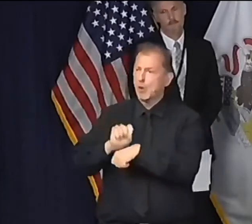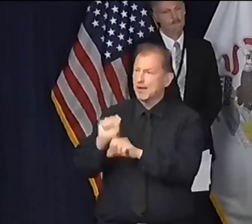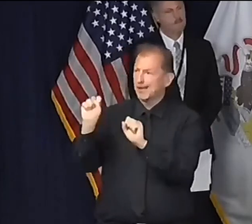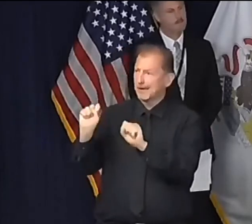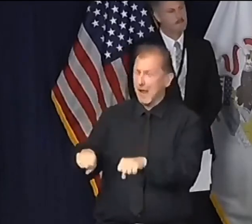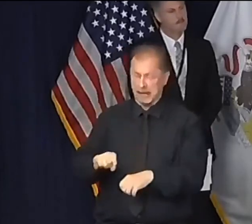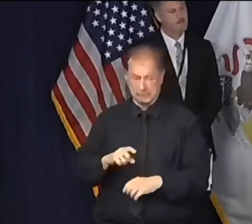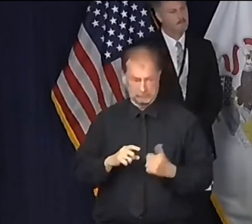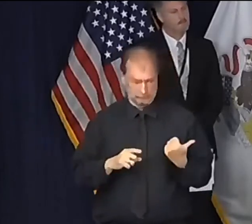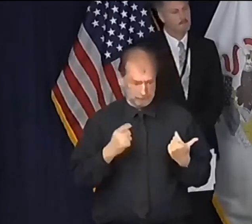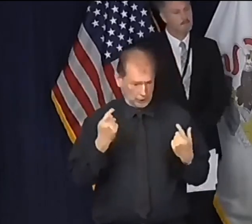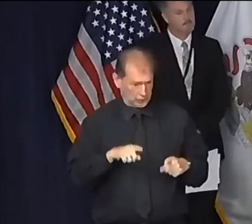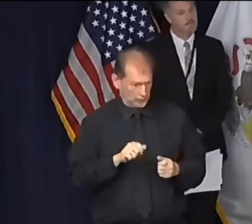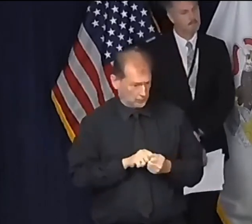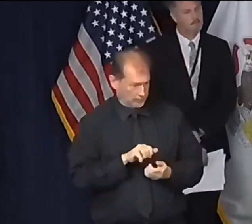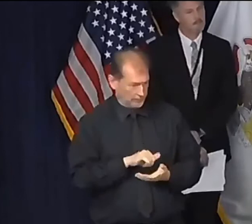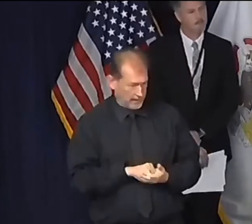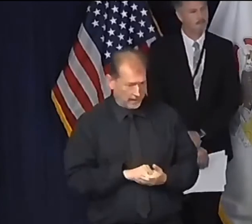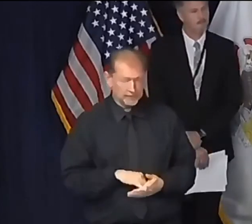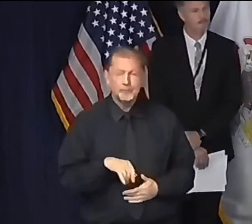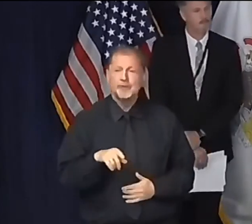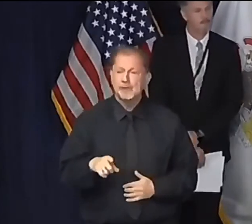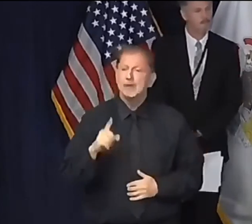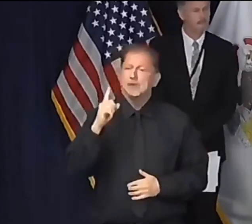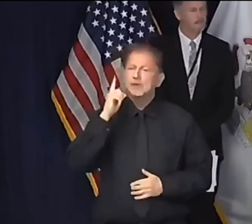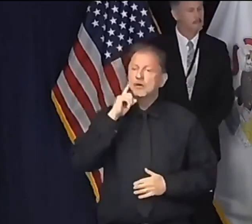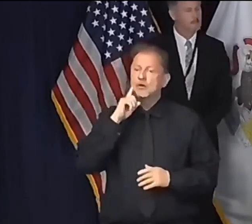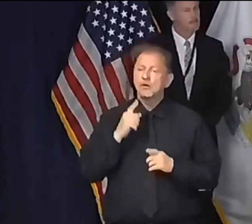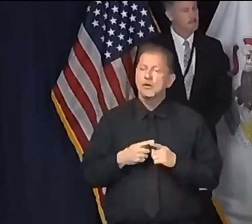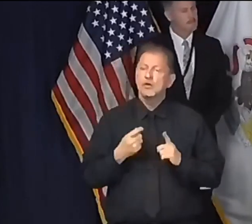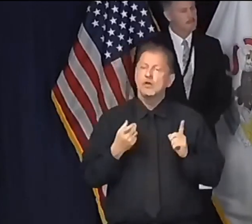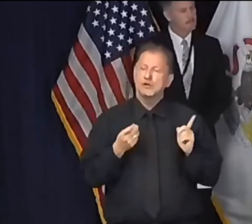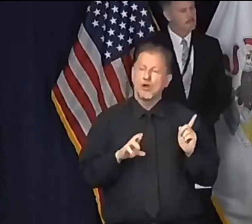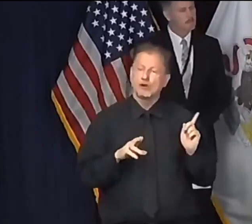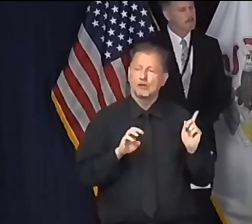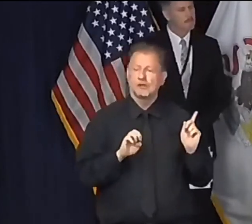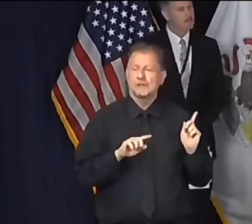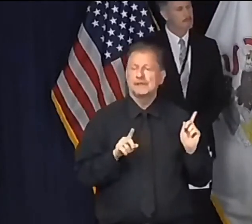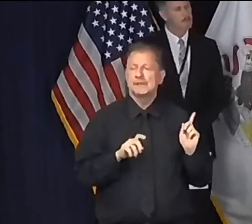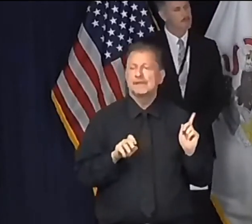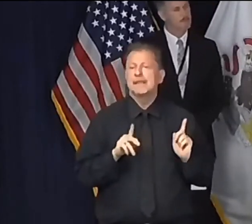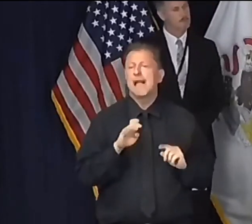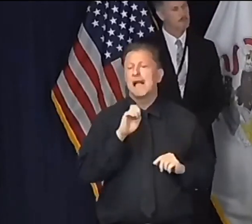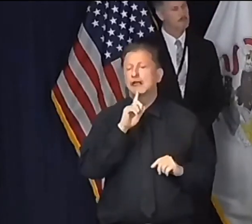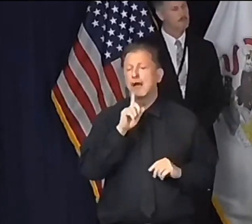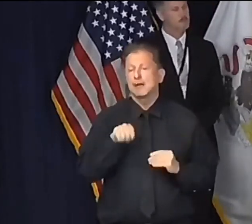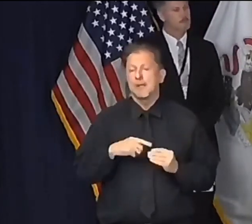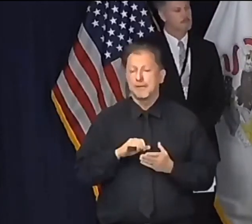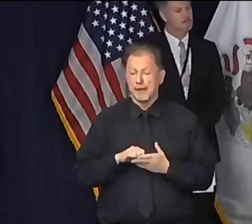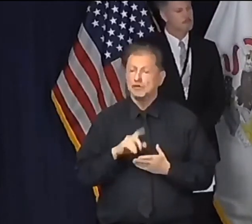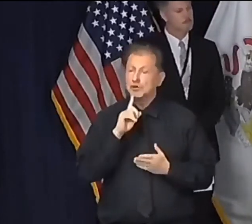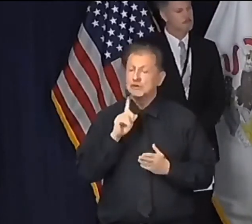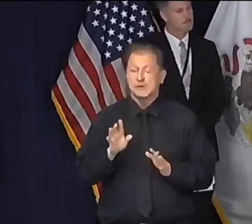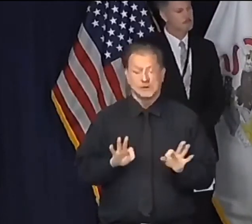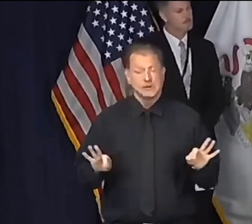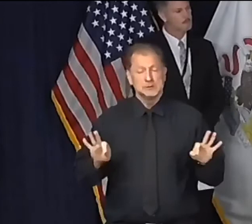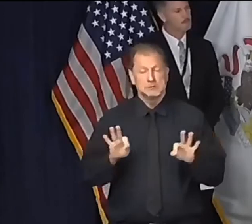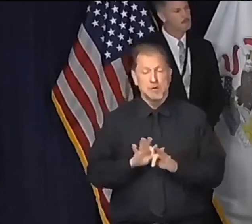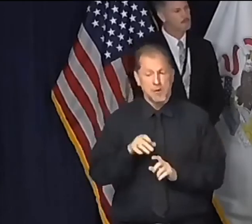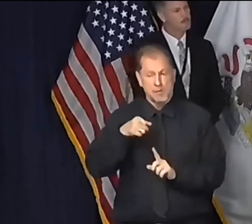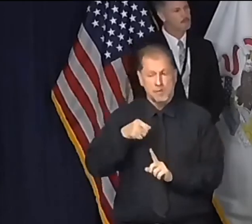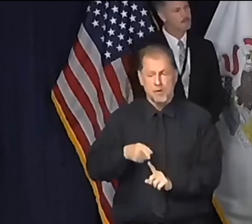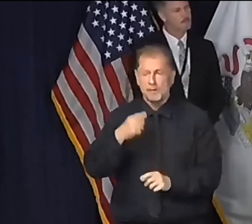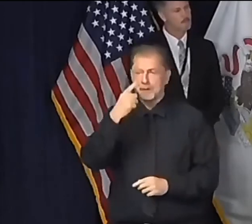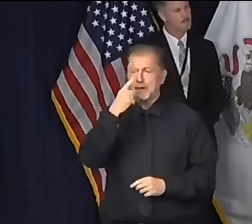on that? Well, you heard Dr. Ezike talk a little bit about this. This is important, an important development. First of all, it's